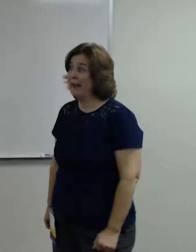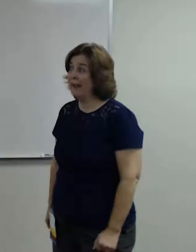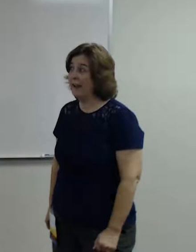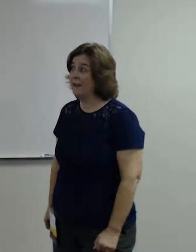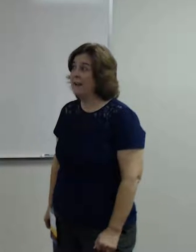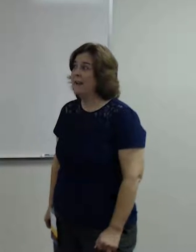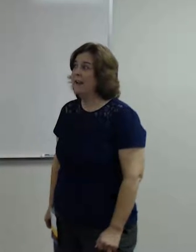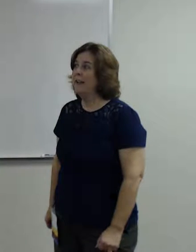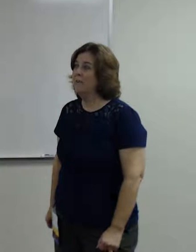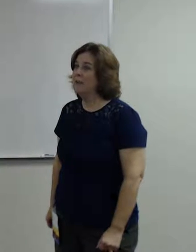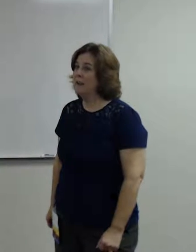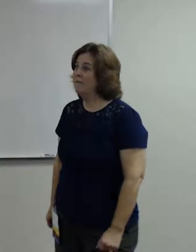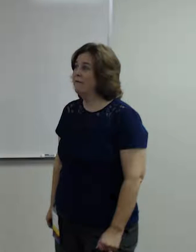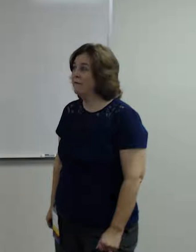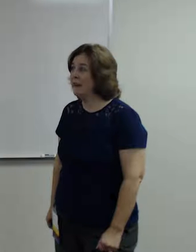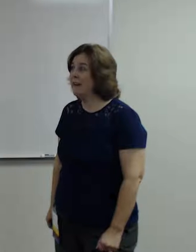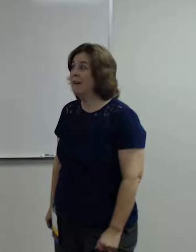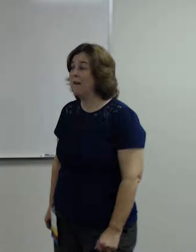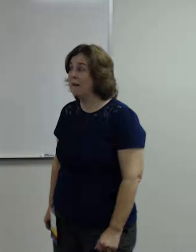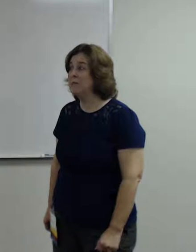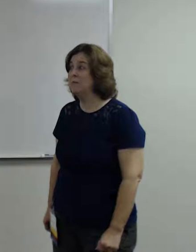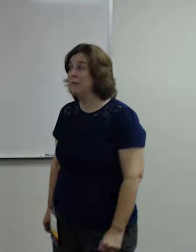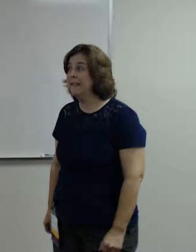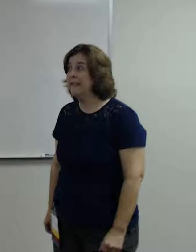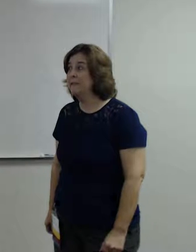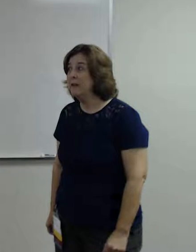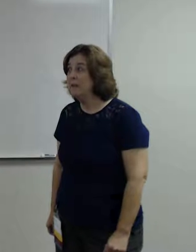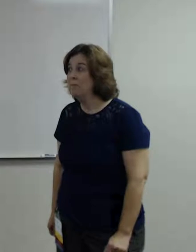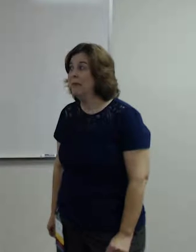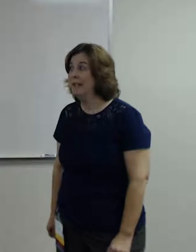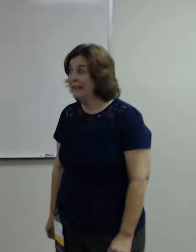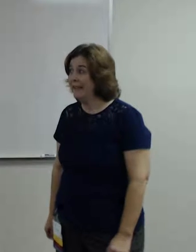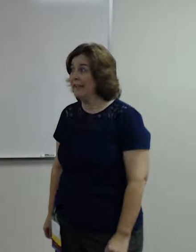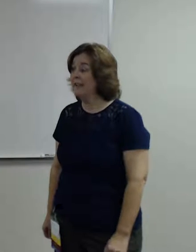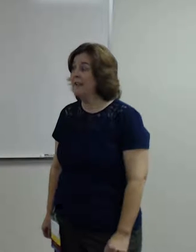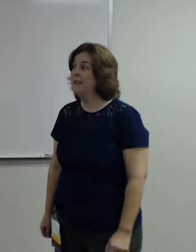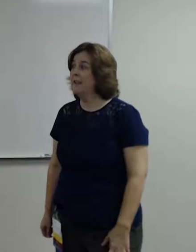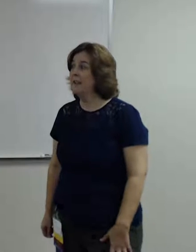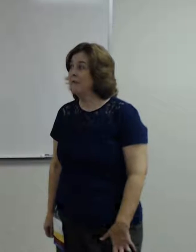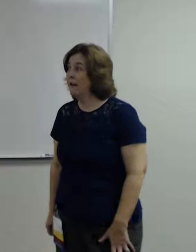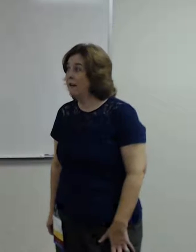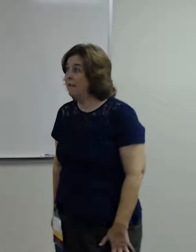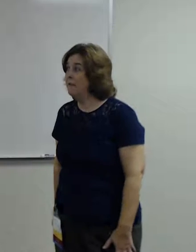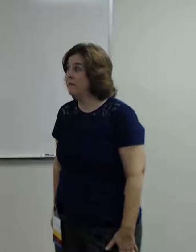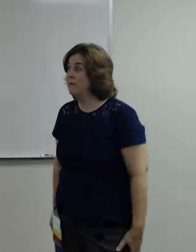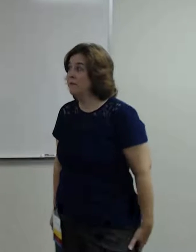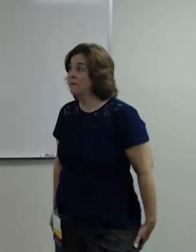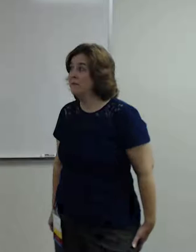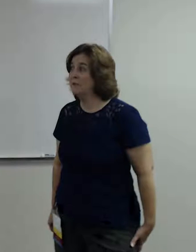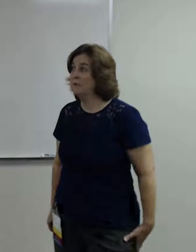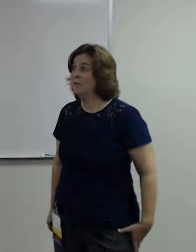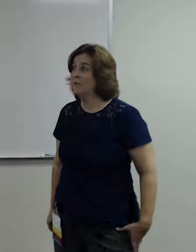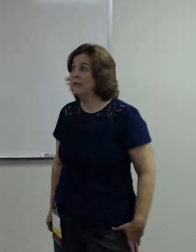back. And we're trying very hard to bring those people in, involve the professional interpreters,